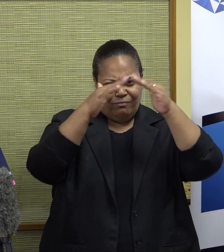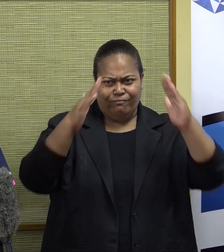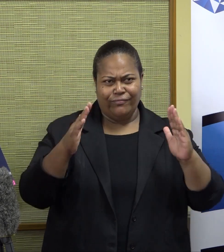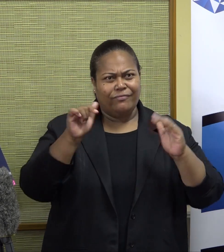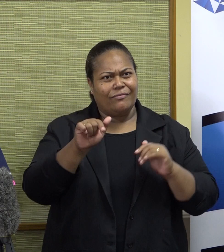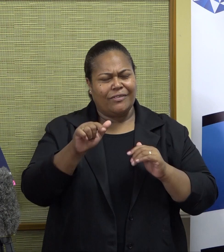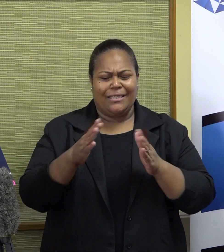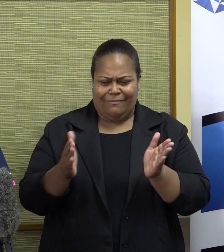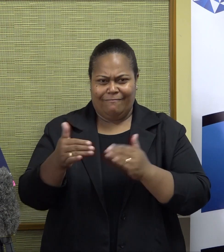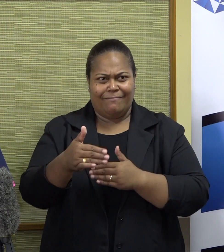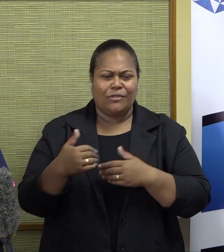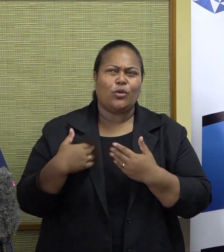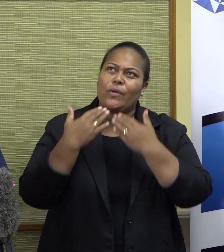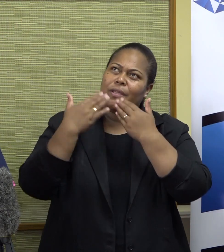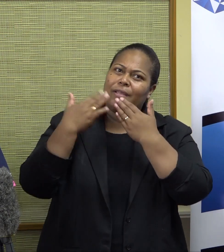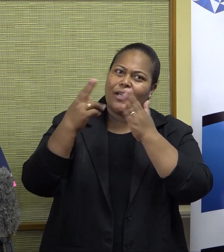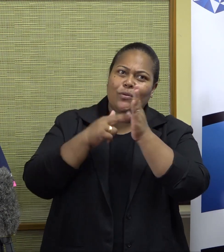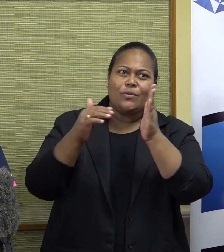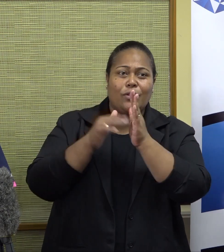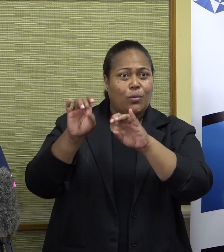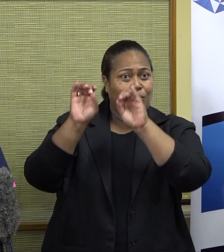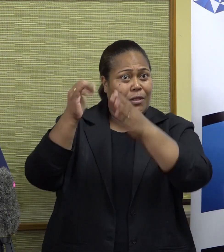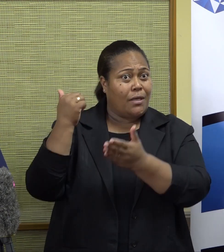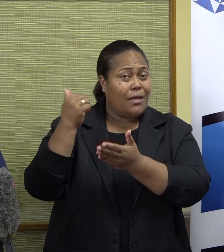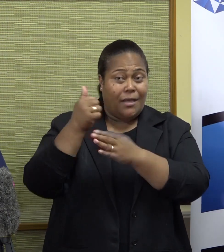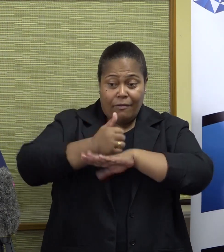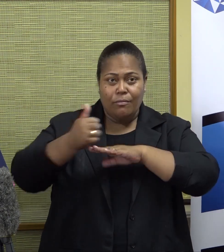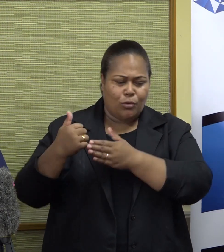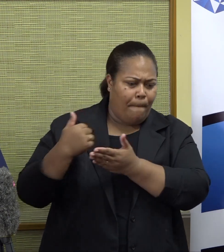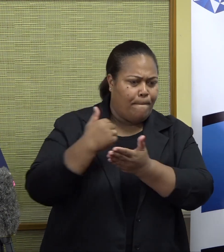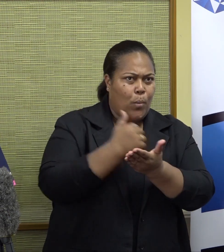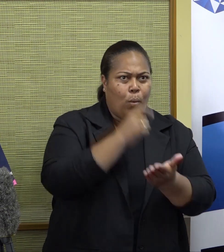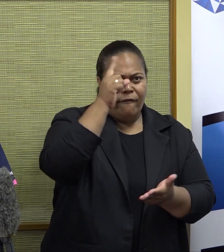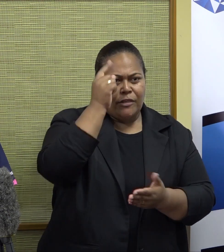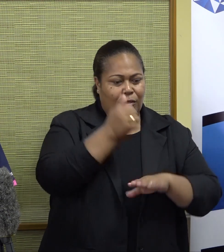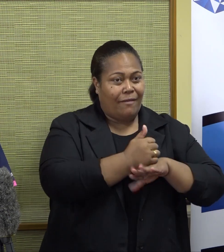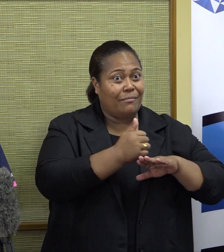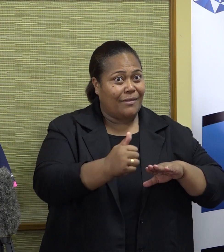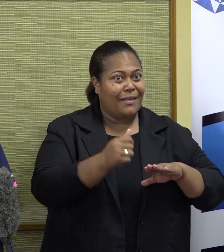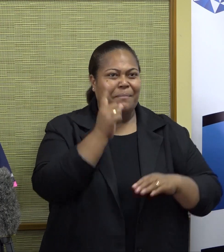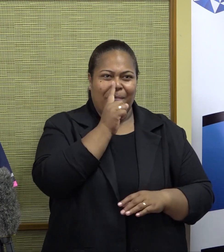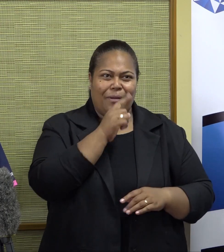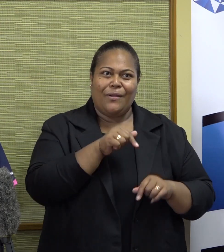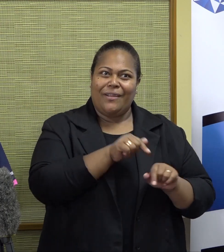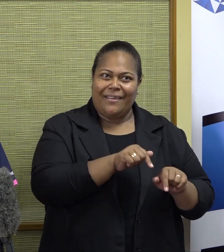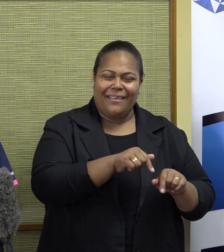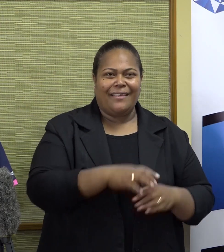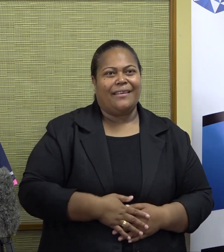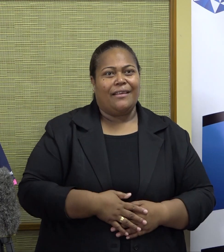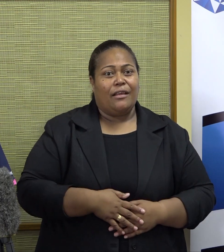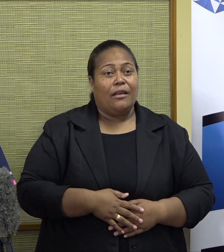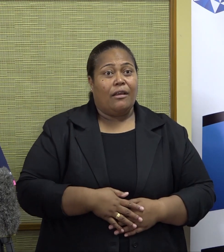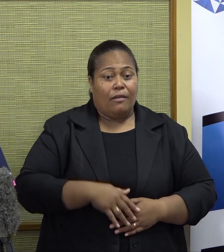the Australian and the New Zealand government for their support to the Fijian government and to the Fijian people. In terms of initial damage